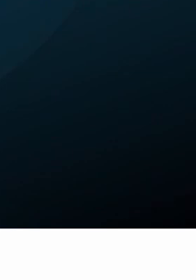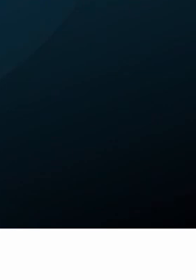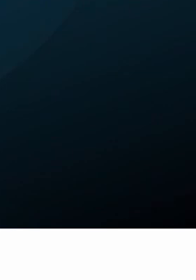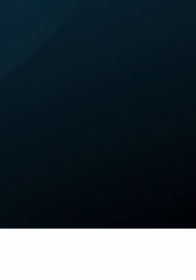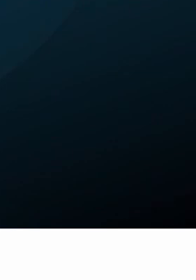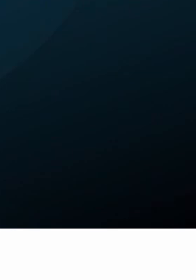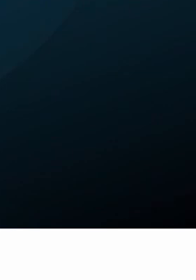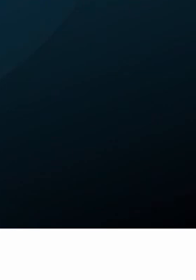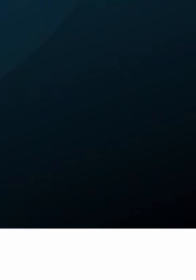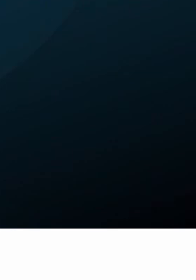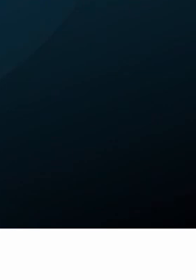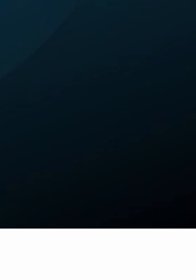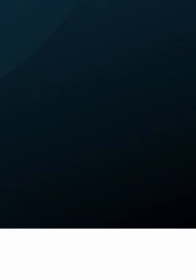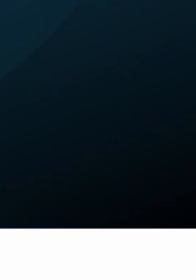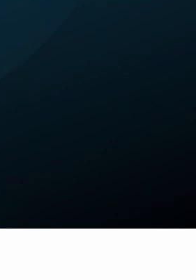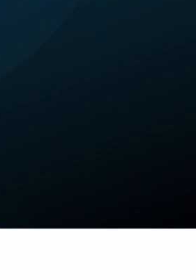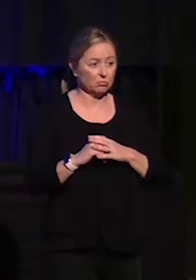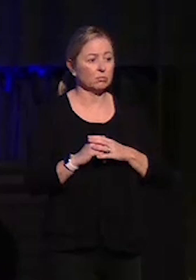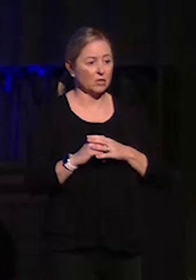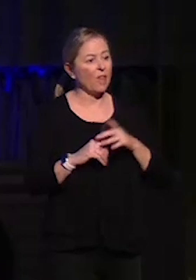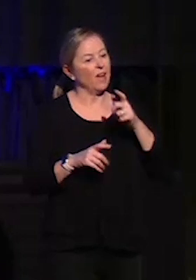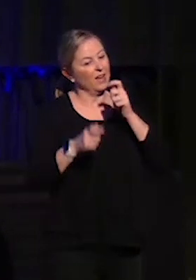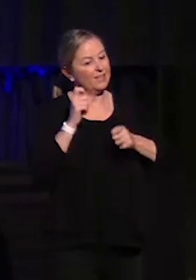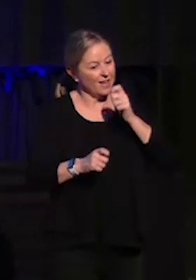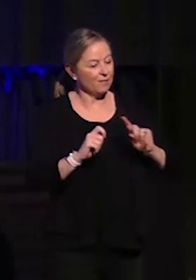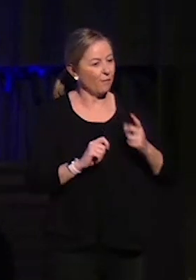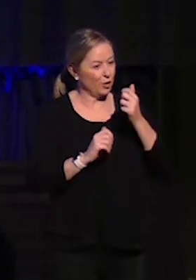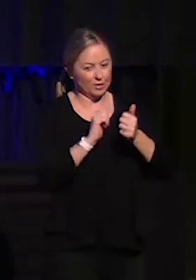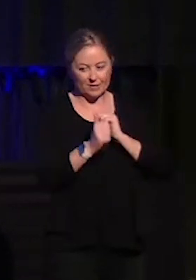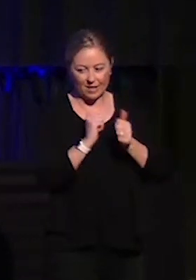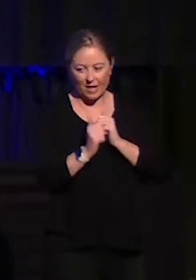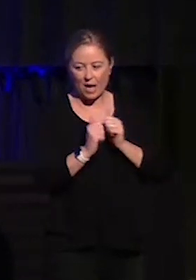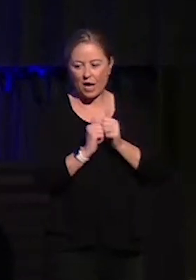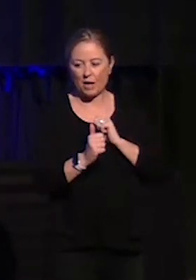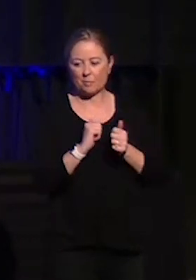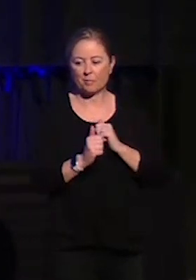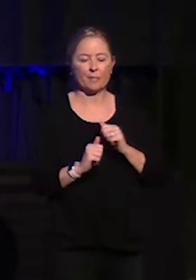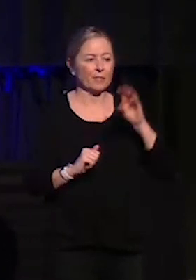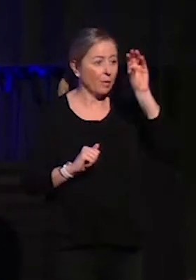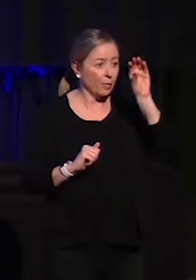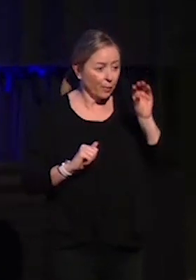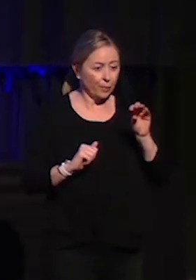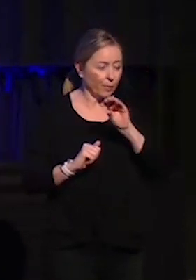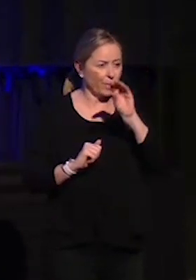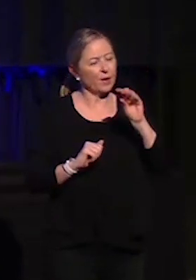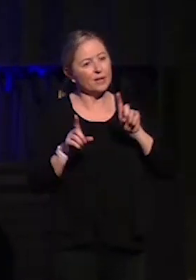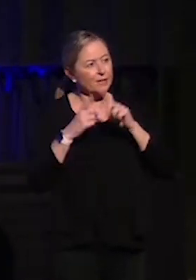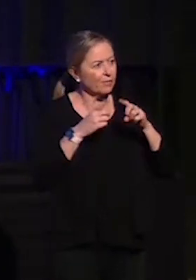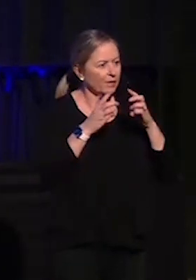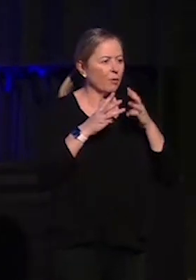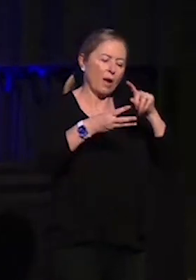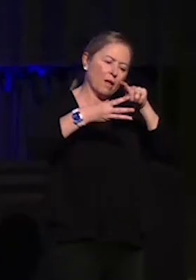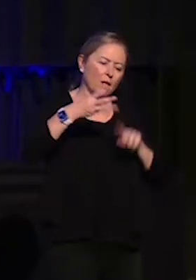blind people, and that's an accessible first game. Look, like the Triforce, right? All these three ways to improve